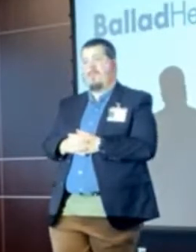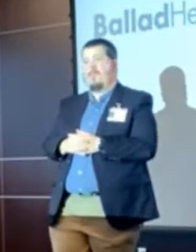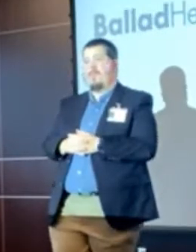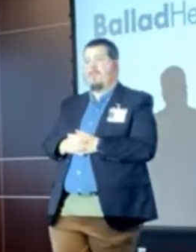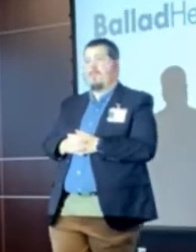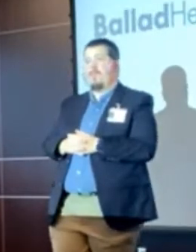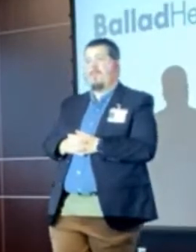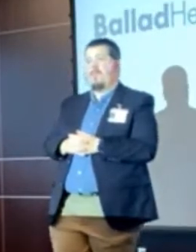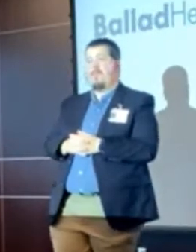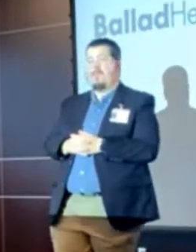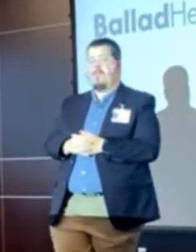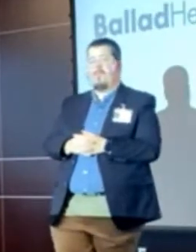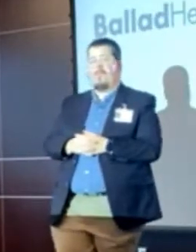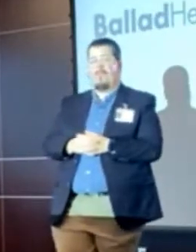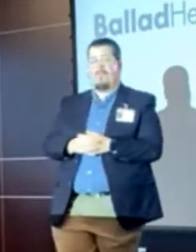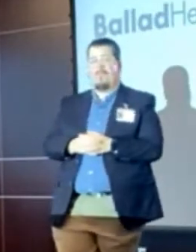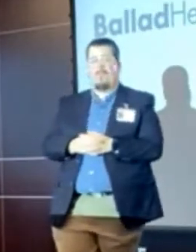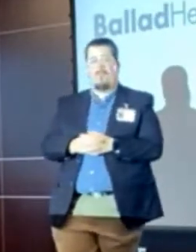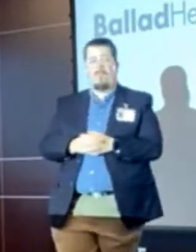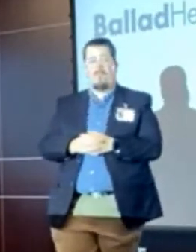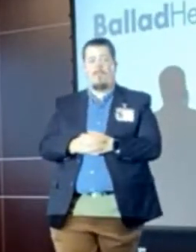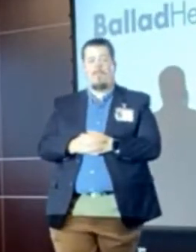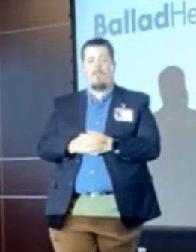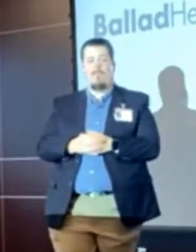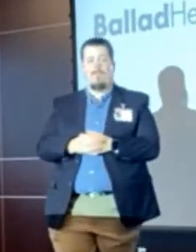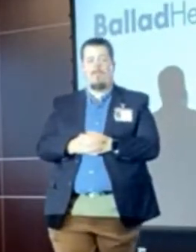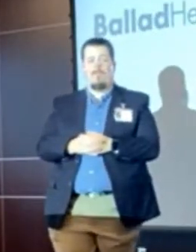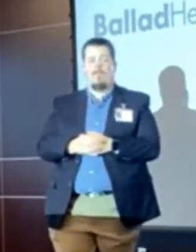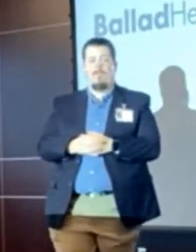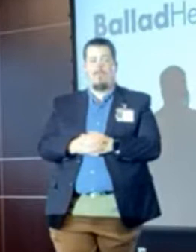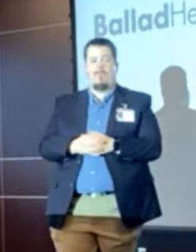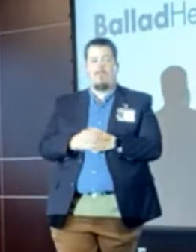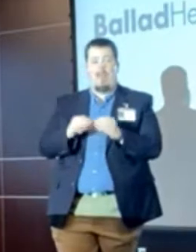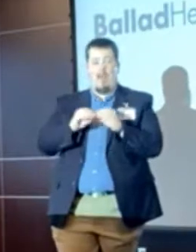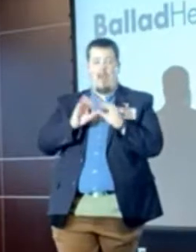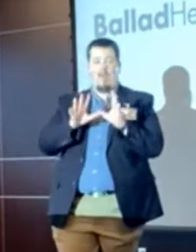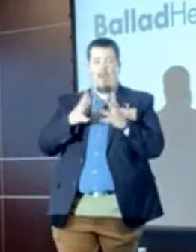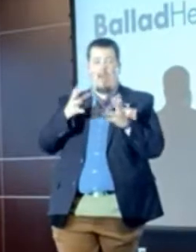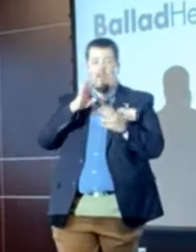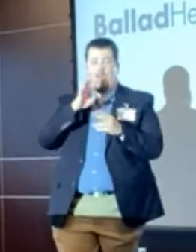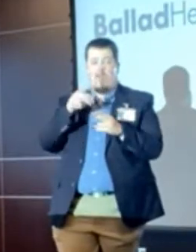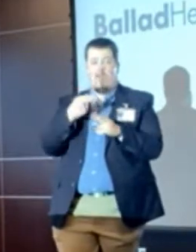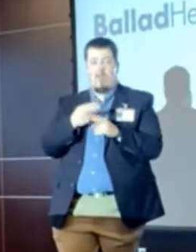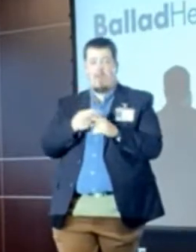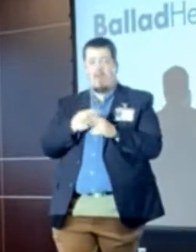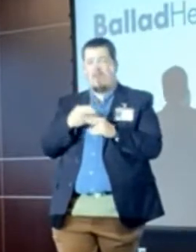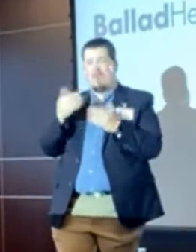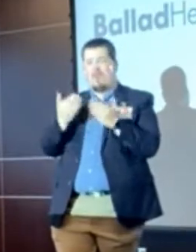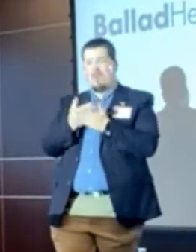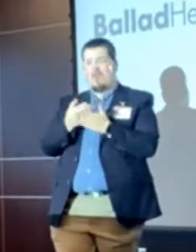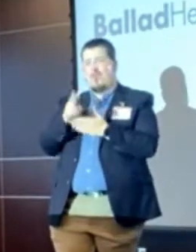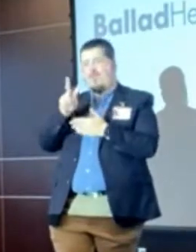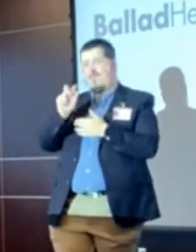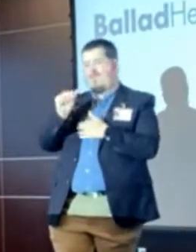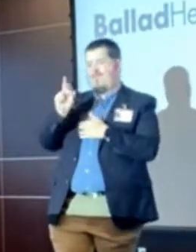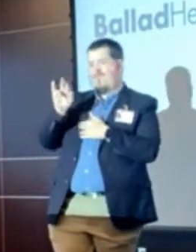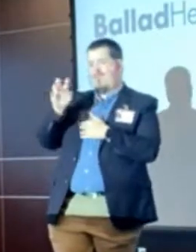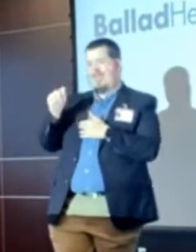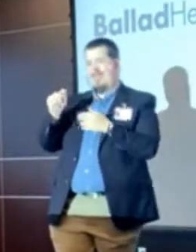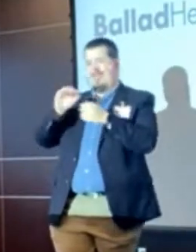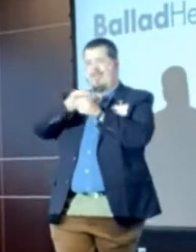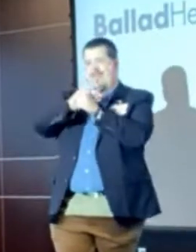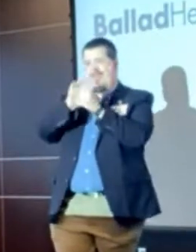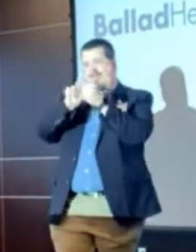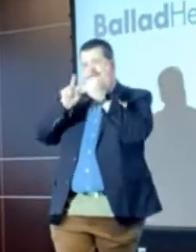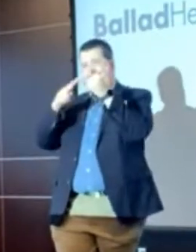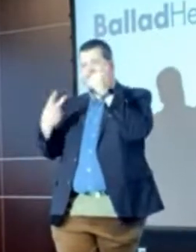it. Yeah, and there's obviously been a lot of talk about variances that the Delta variant came through, and we